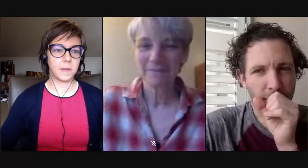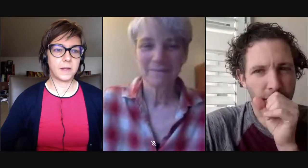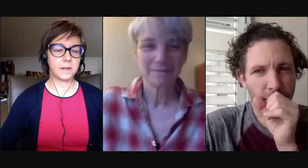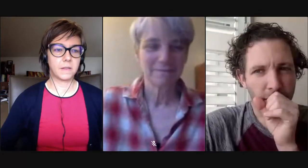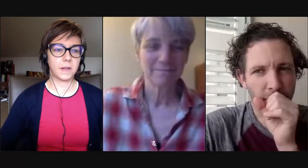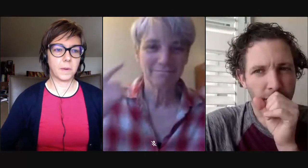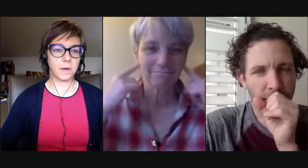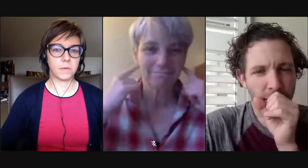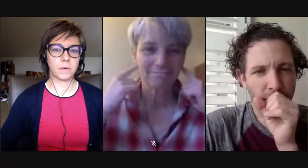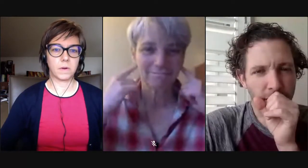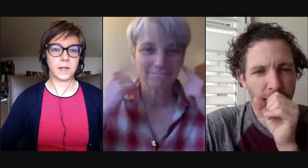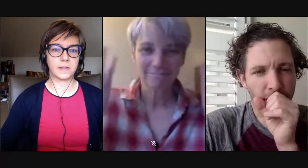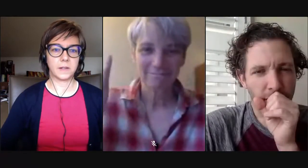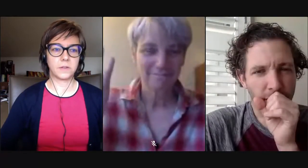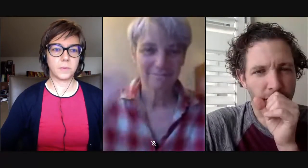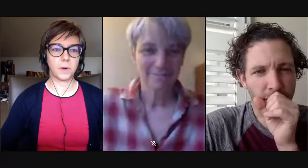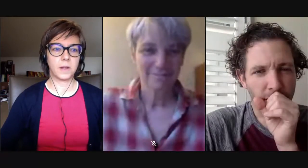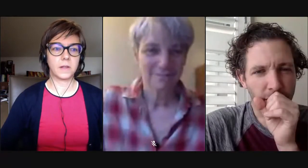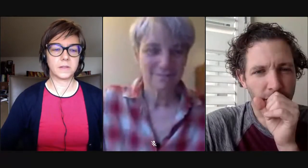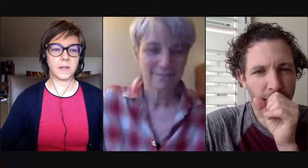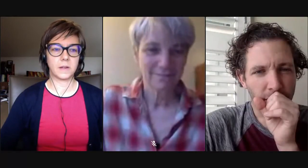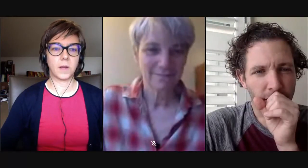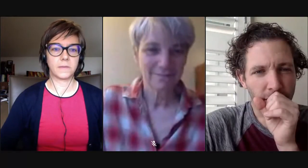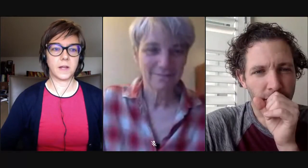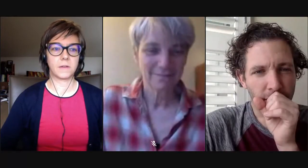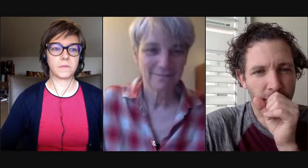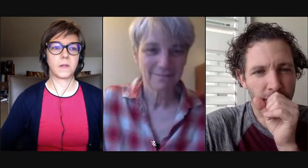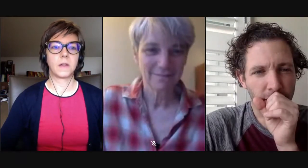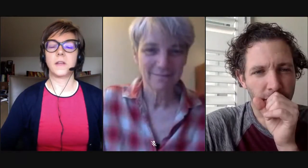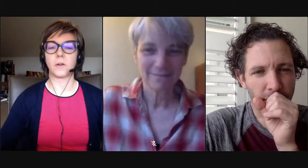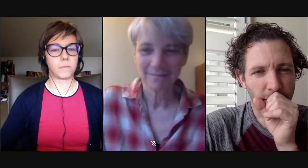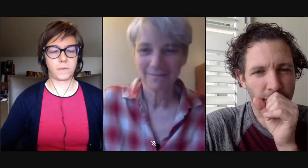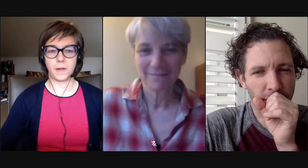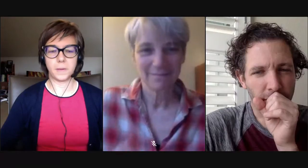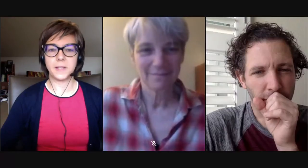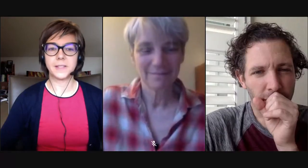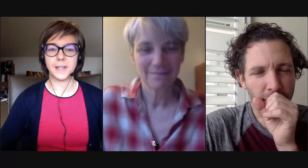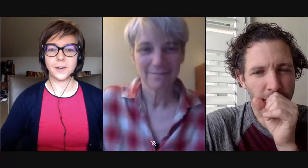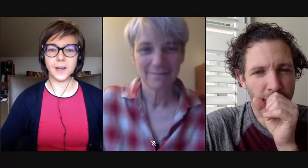main thing about ASL interpreting is that you have to have, an amazing internet